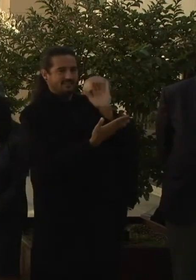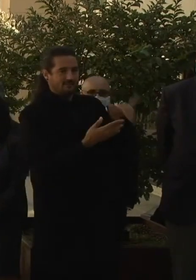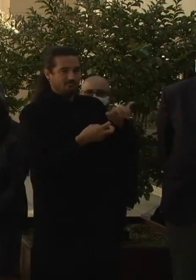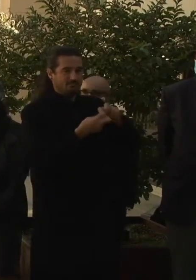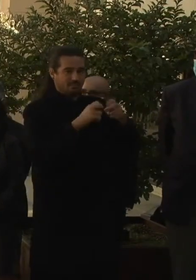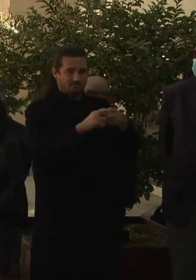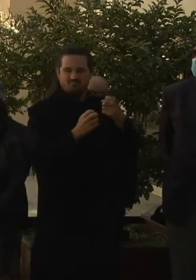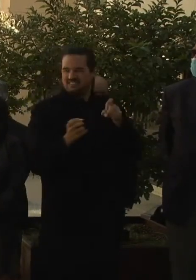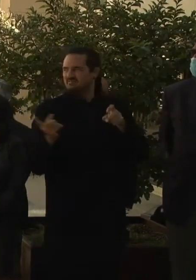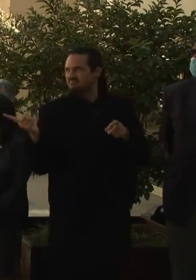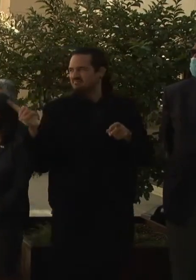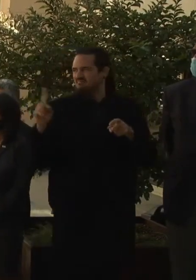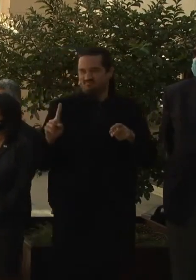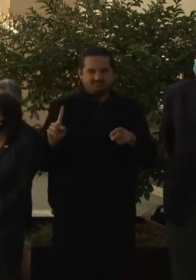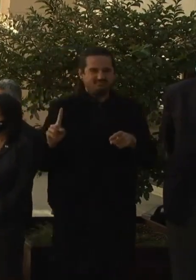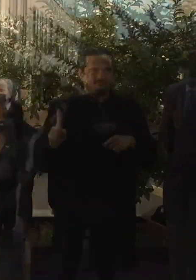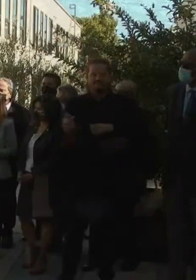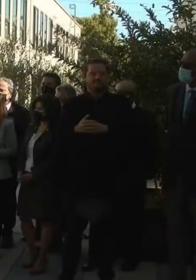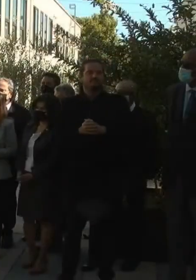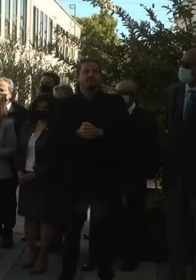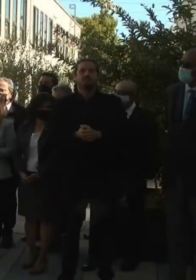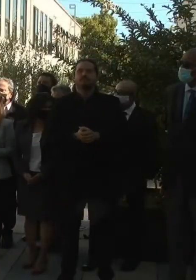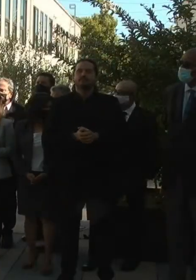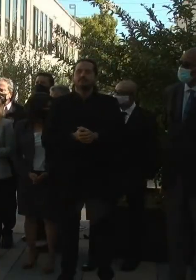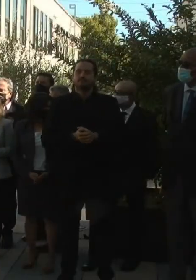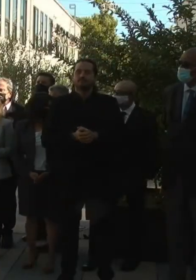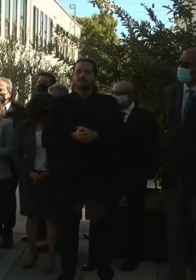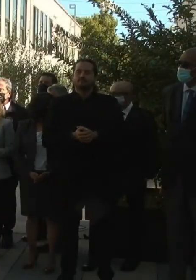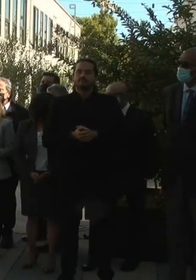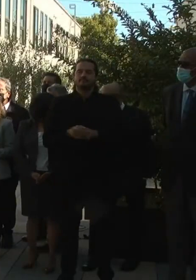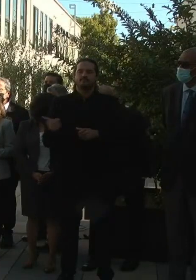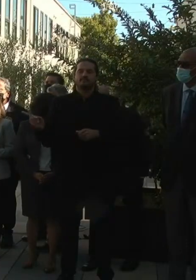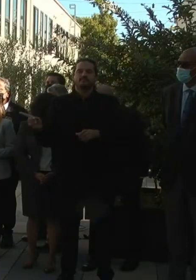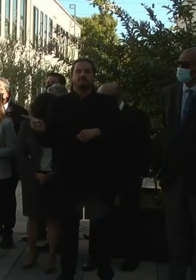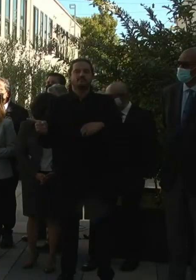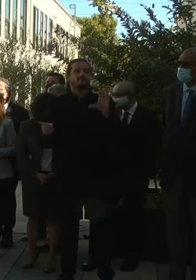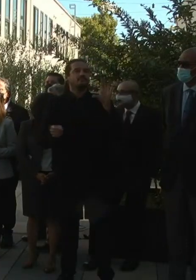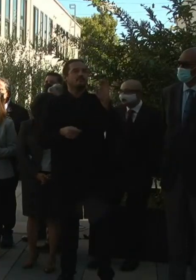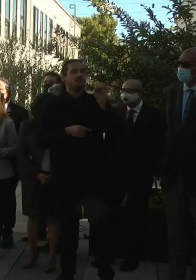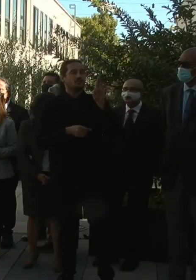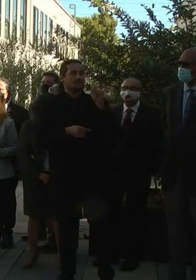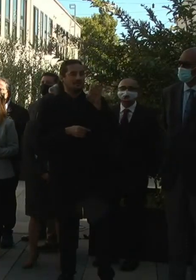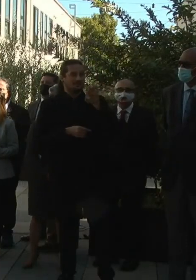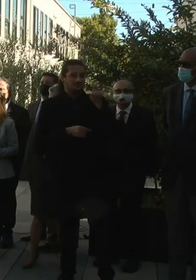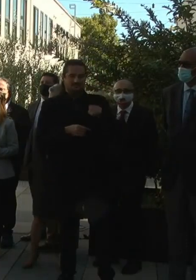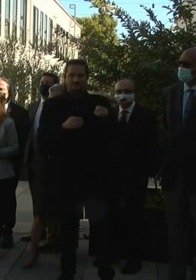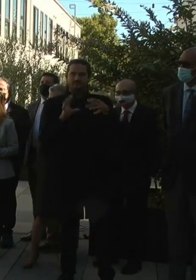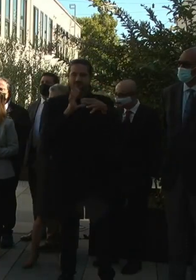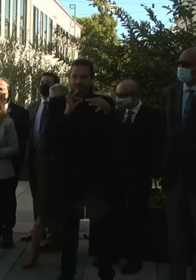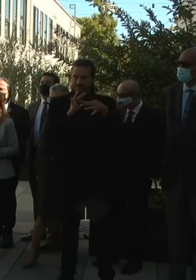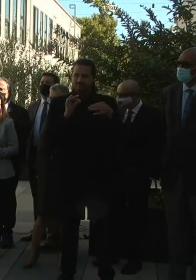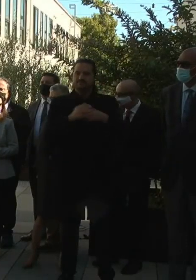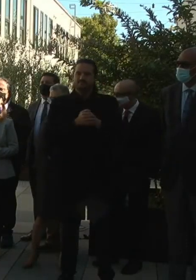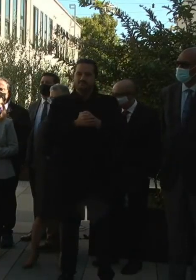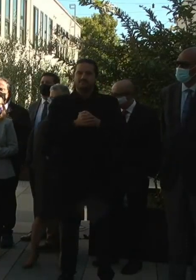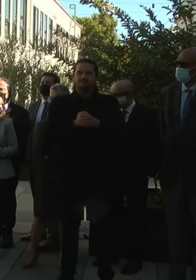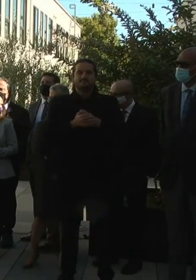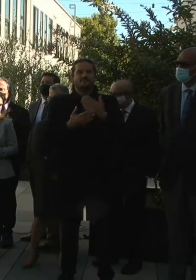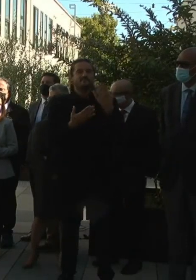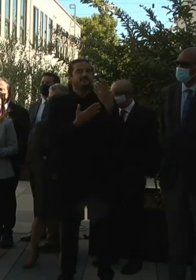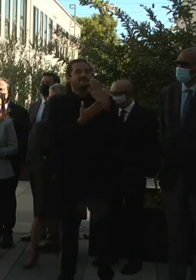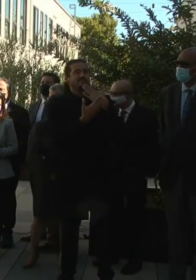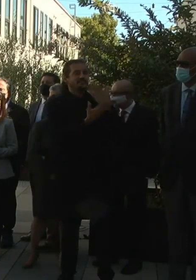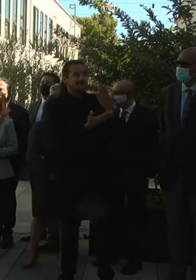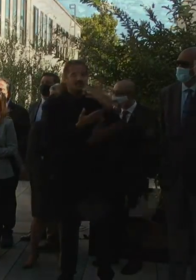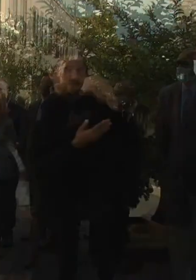But where's, there you are, Cortez. Thank you, Governor. And the governor's referring to Senate Bill